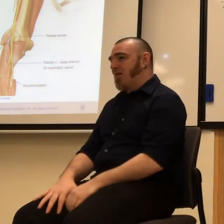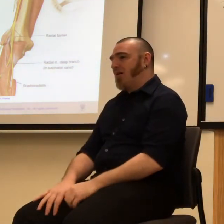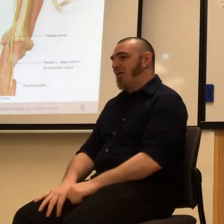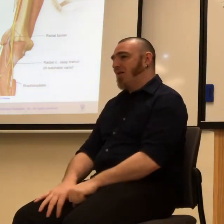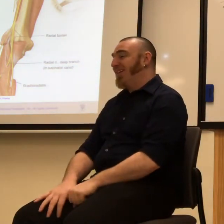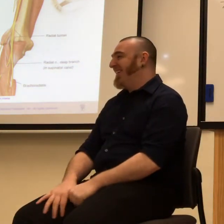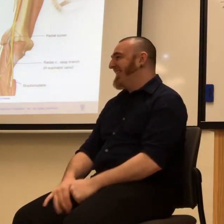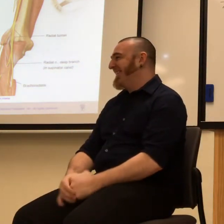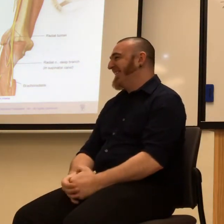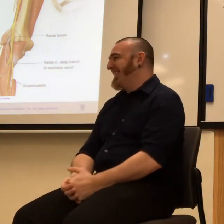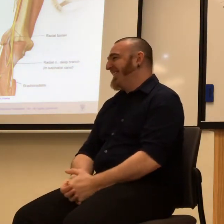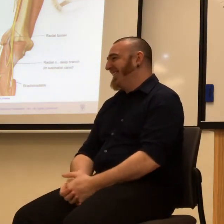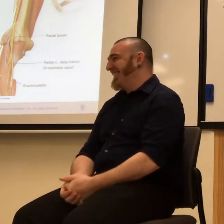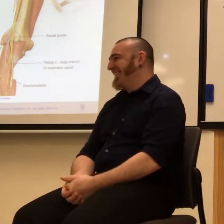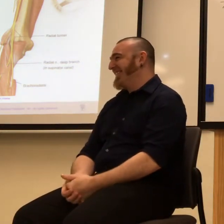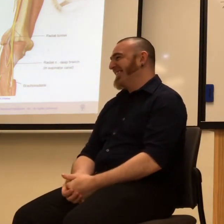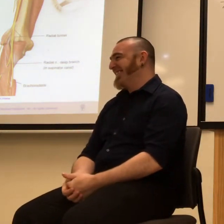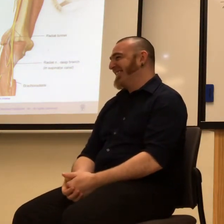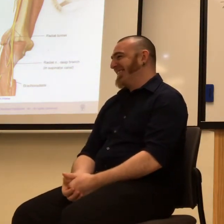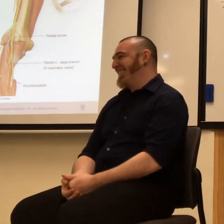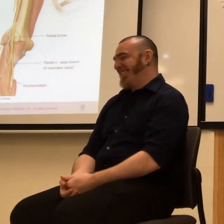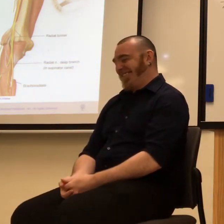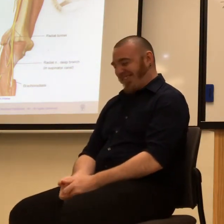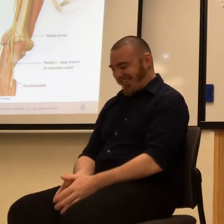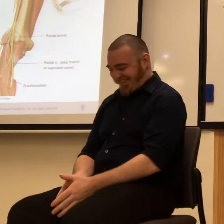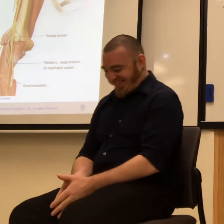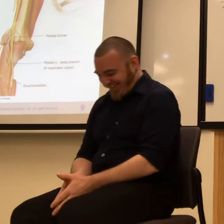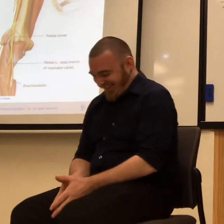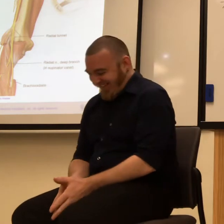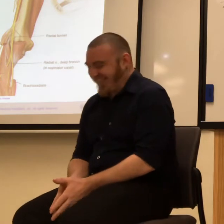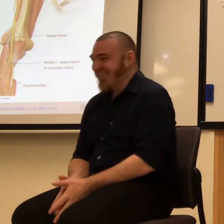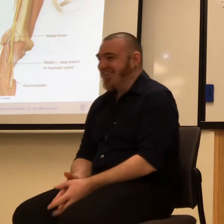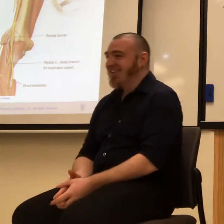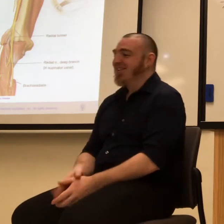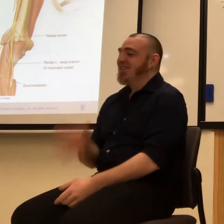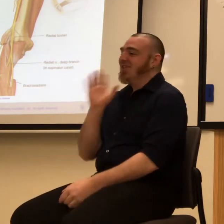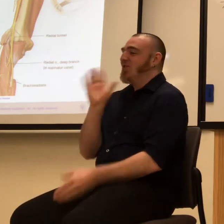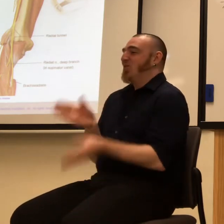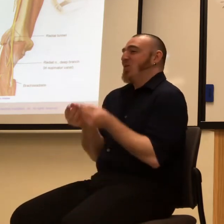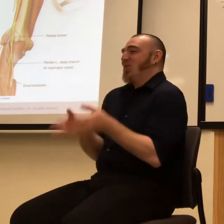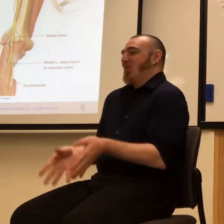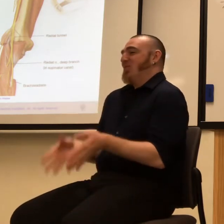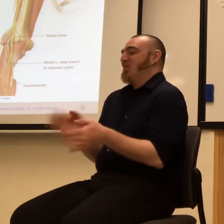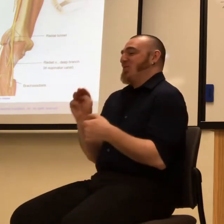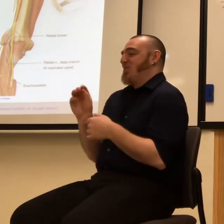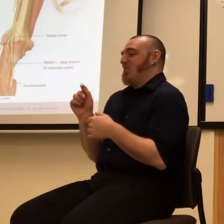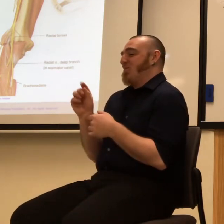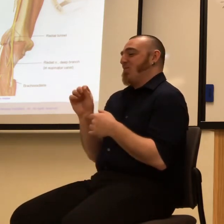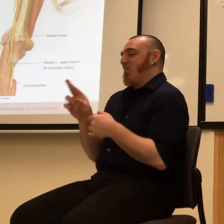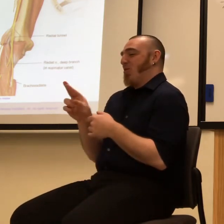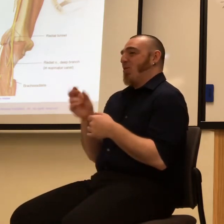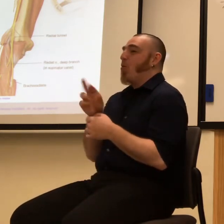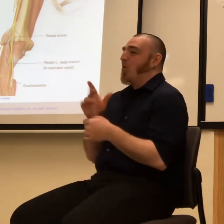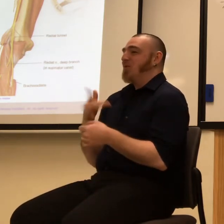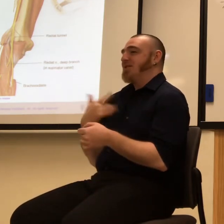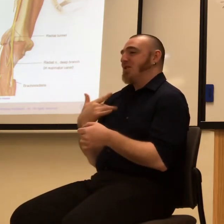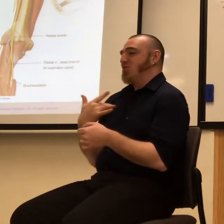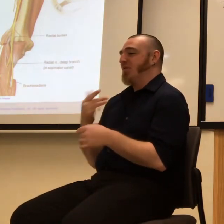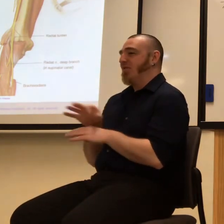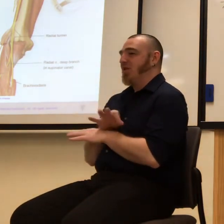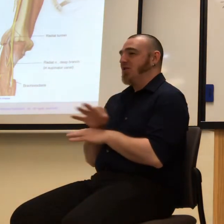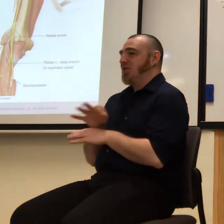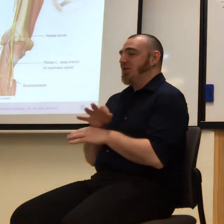compression of the radial nerve, and you lose some motor and sensory function. Usually it's temporary, depending on the degree of